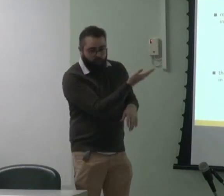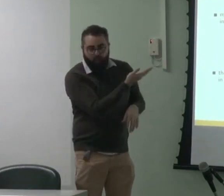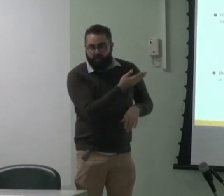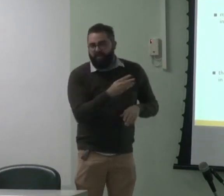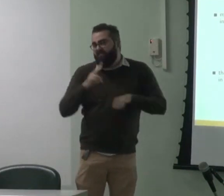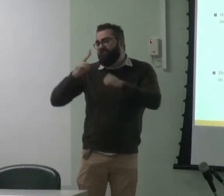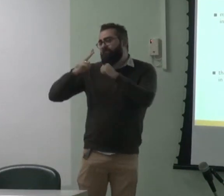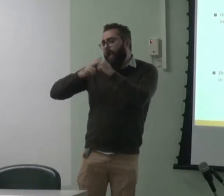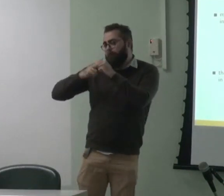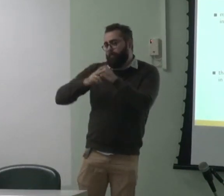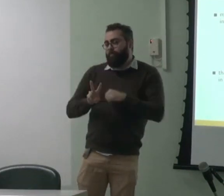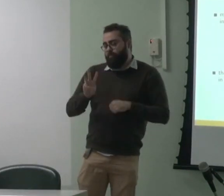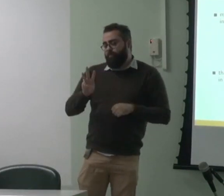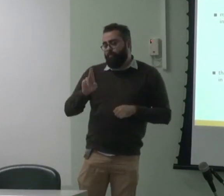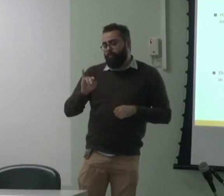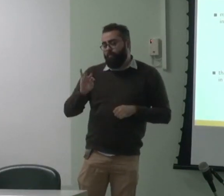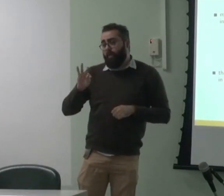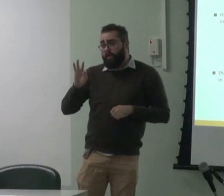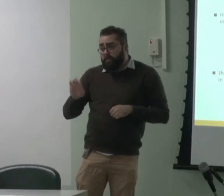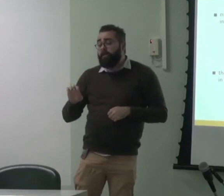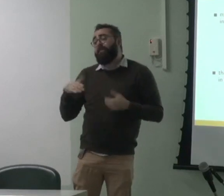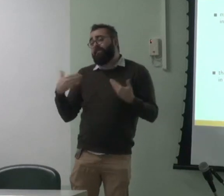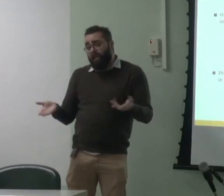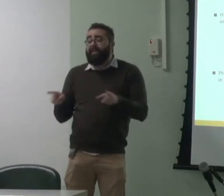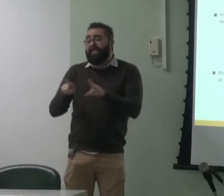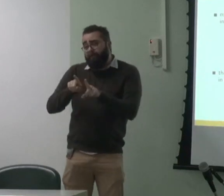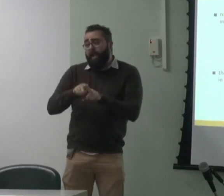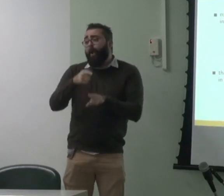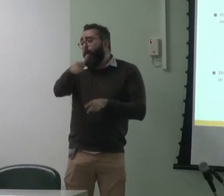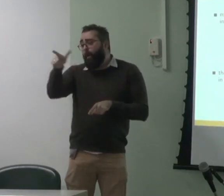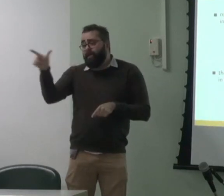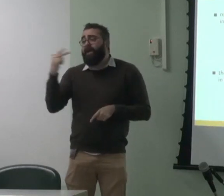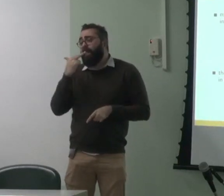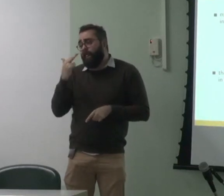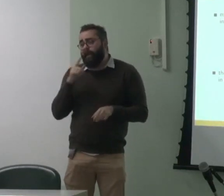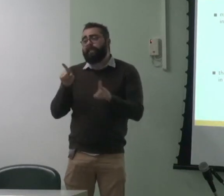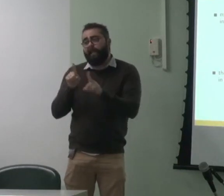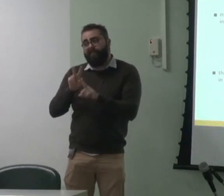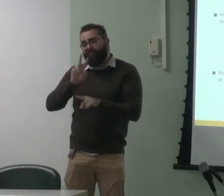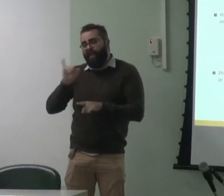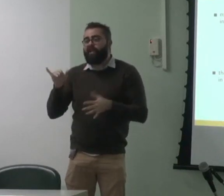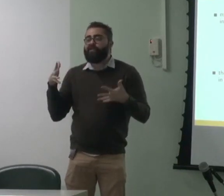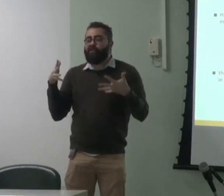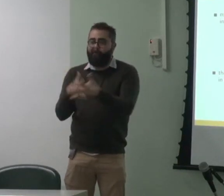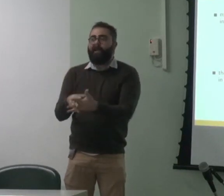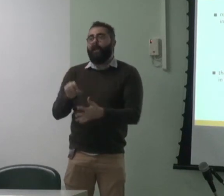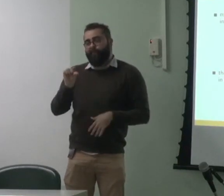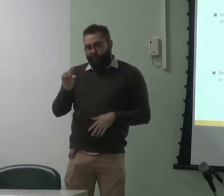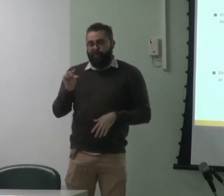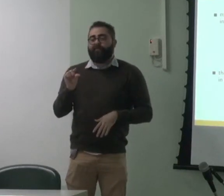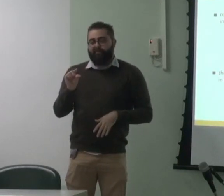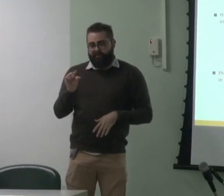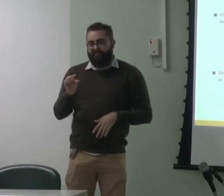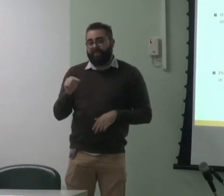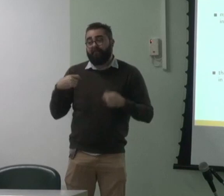language resources, we simply have to make quite difficult decisions, and these decisions really